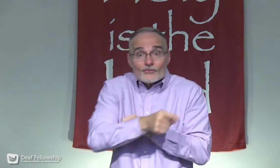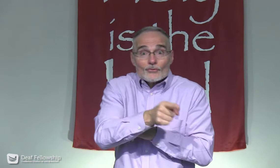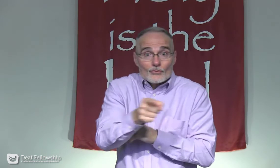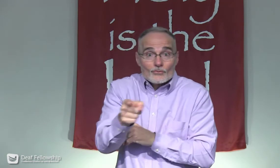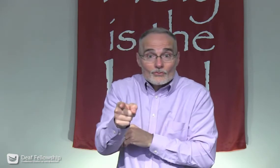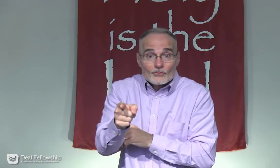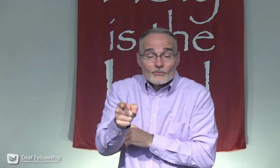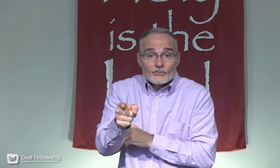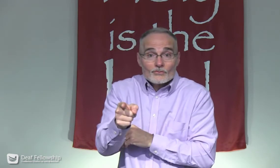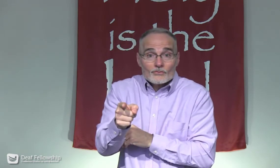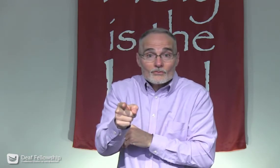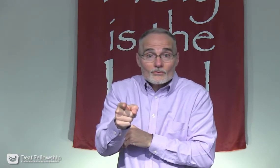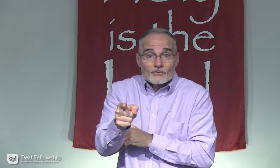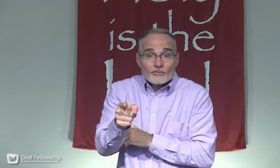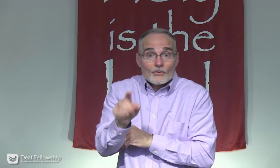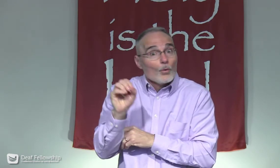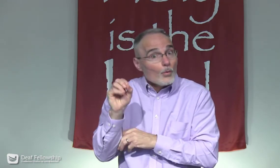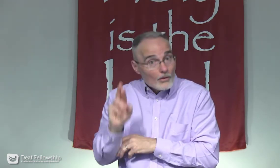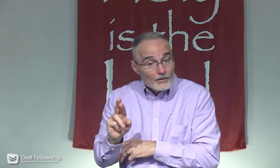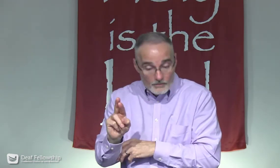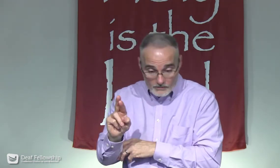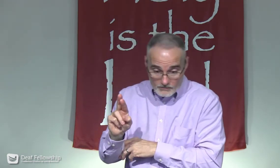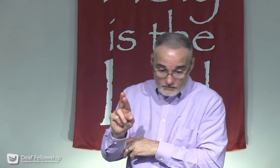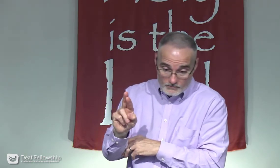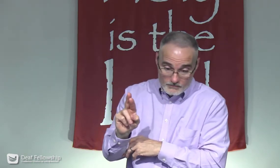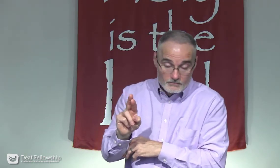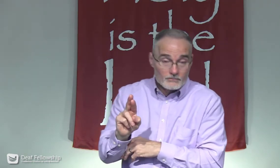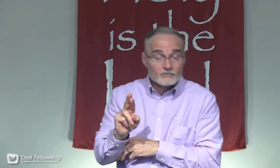and trust and allow God to change them,